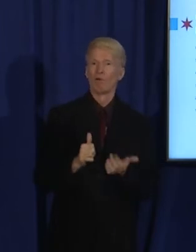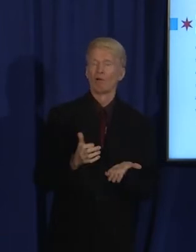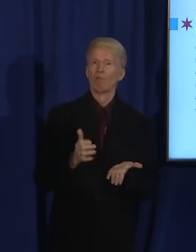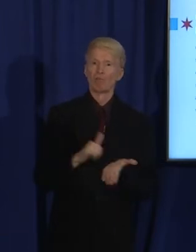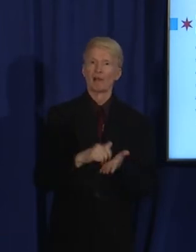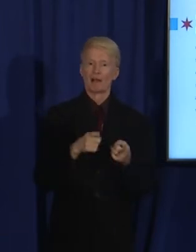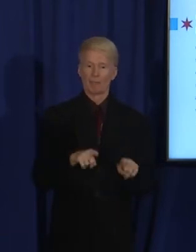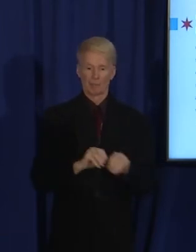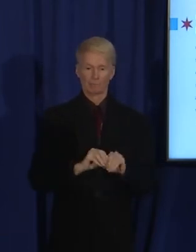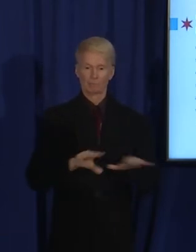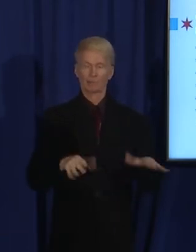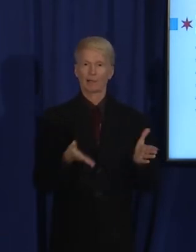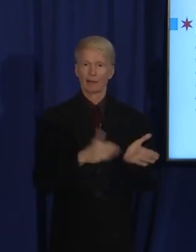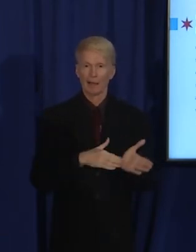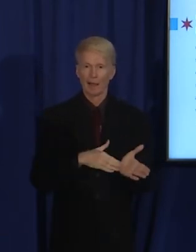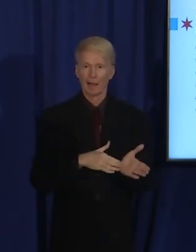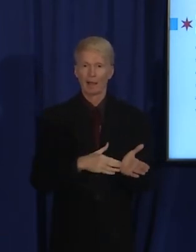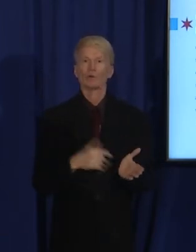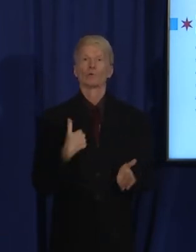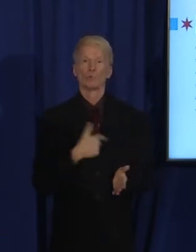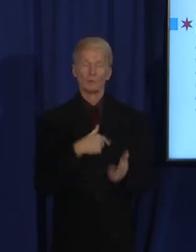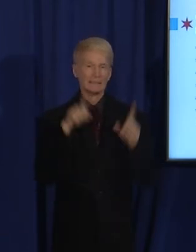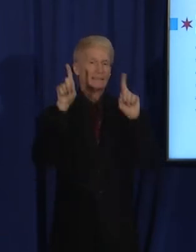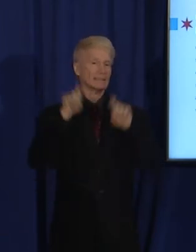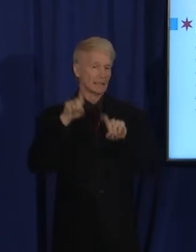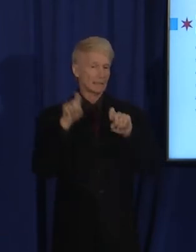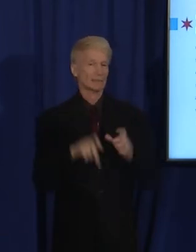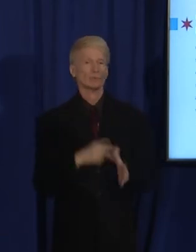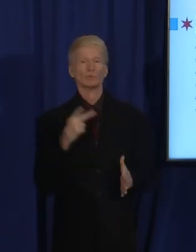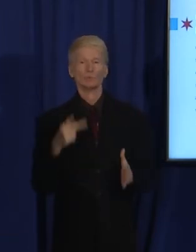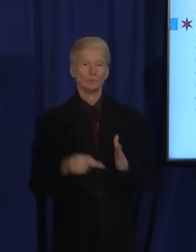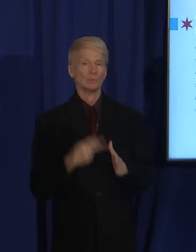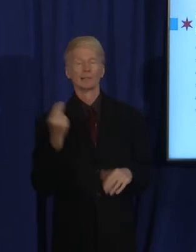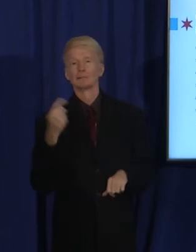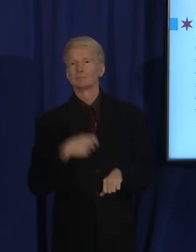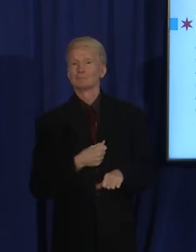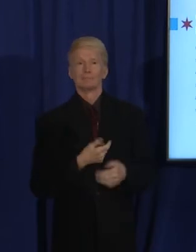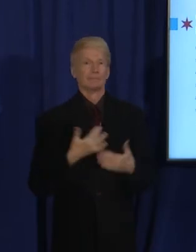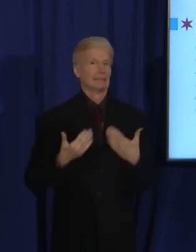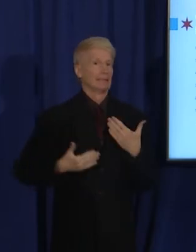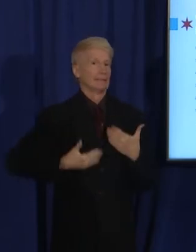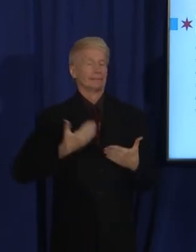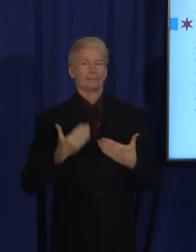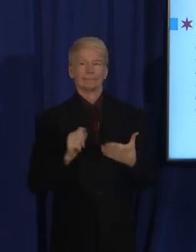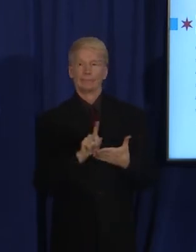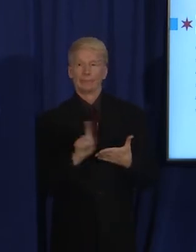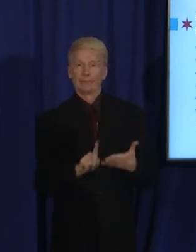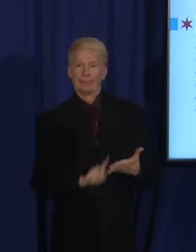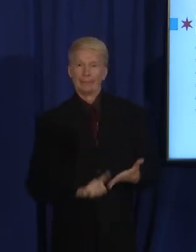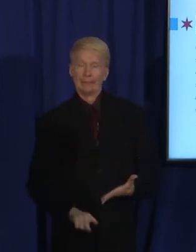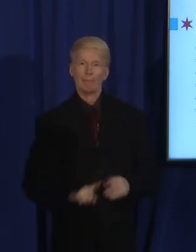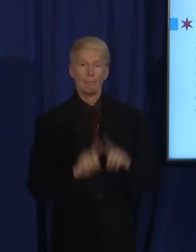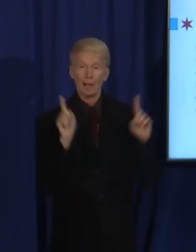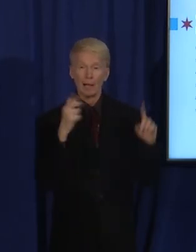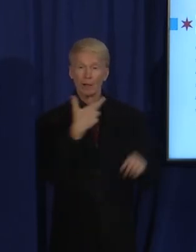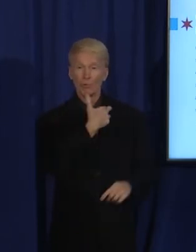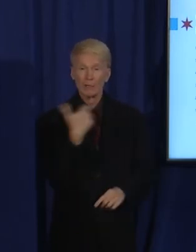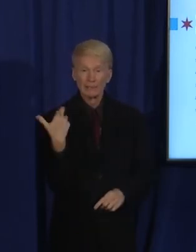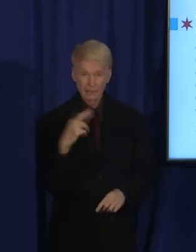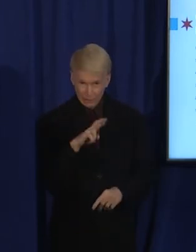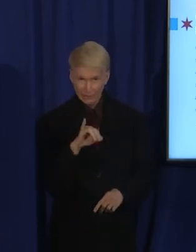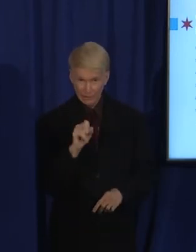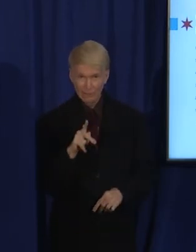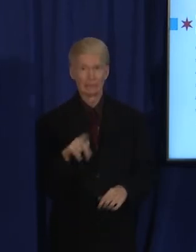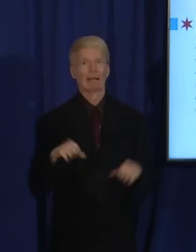is repeat testing happening at least once a week in those settings. But again, risk is increasing simply because there's more in